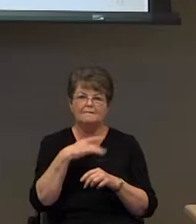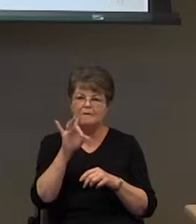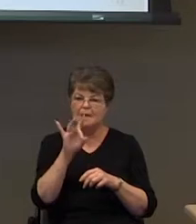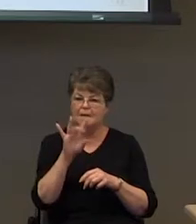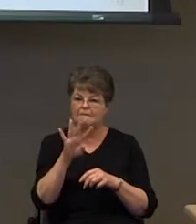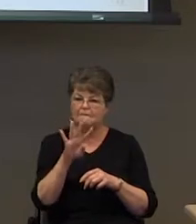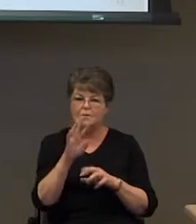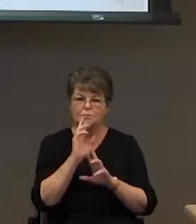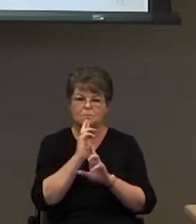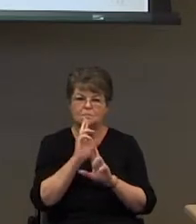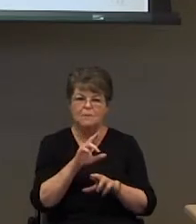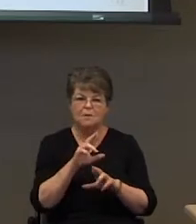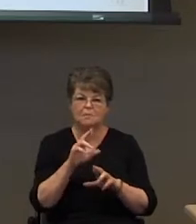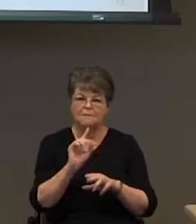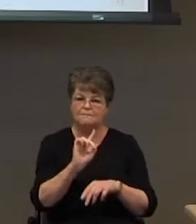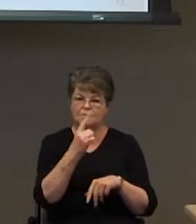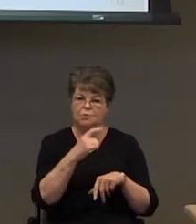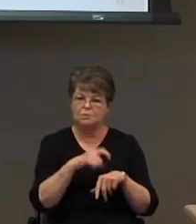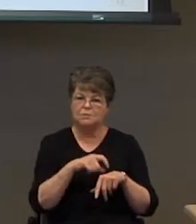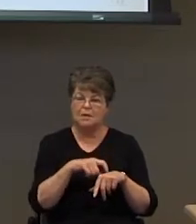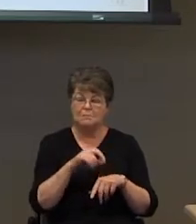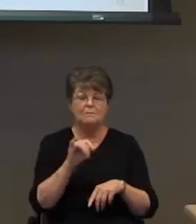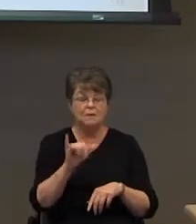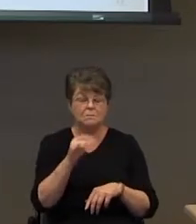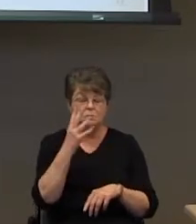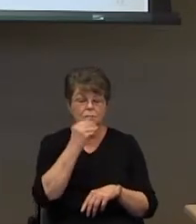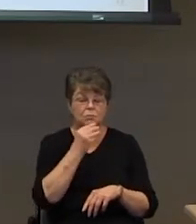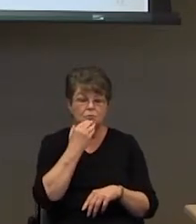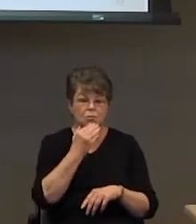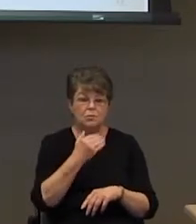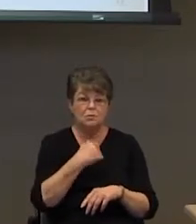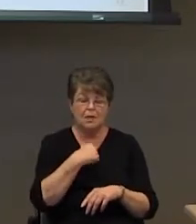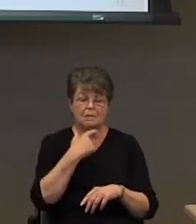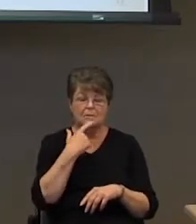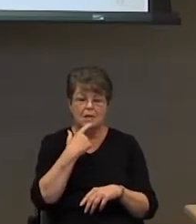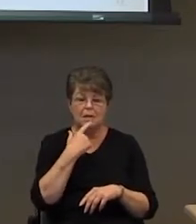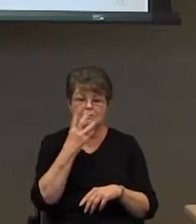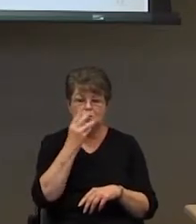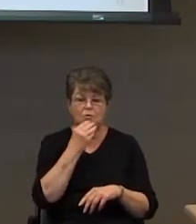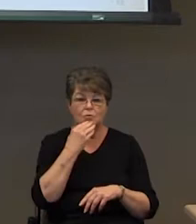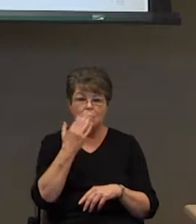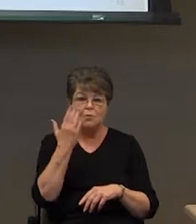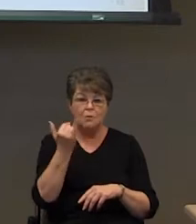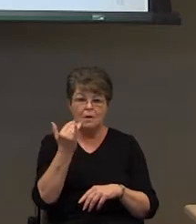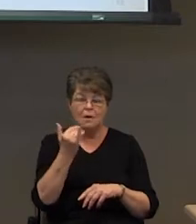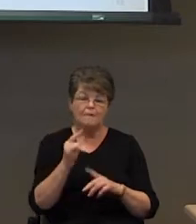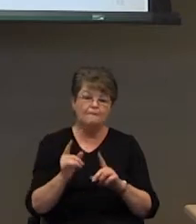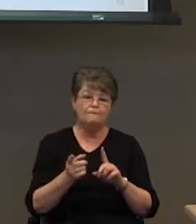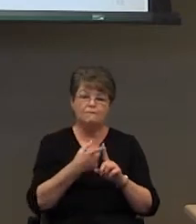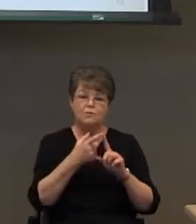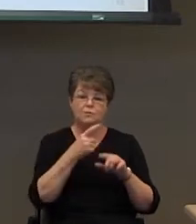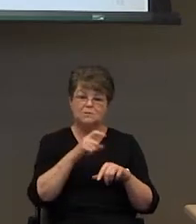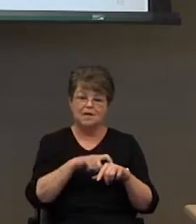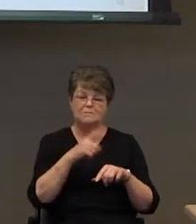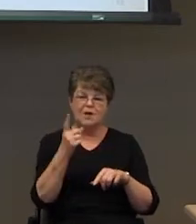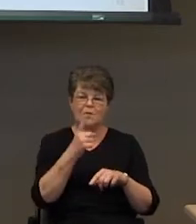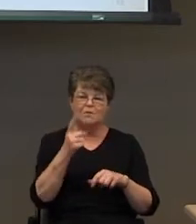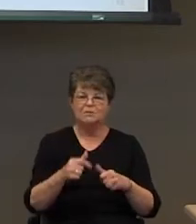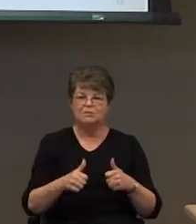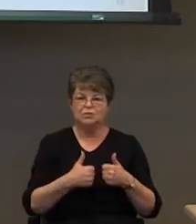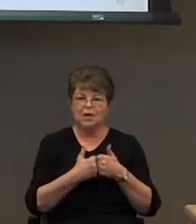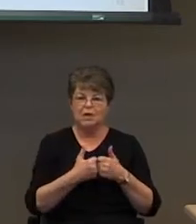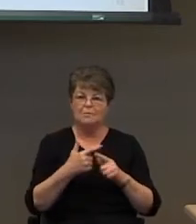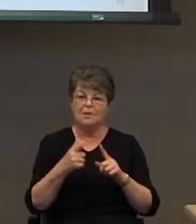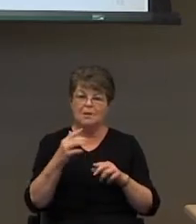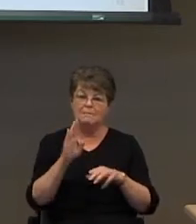84 respondents to this first go-round, which is actually pretty good. I will say it's pretty good because the first one is always the most challenging. But when